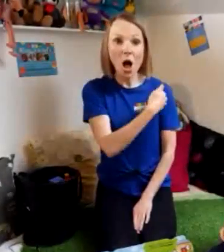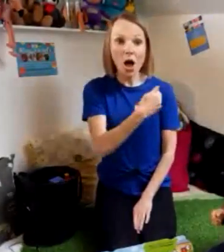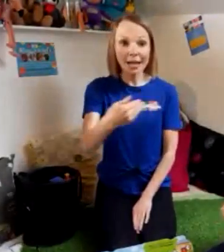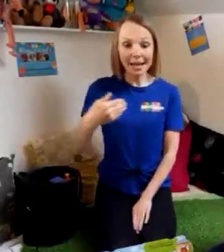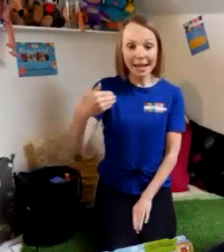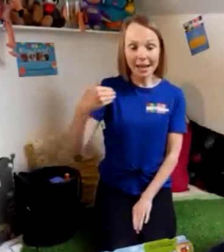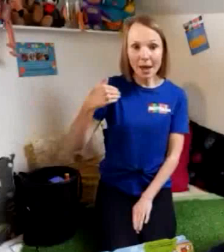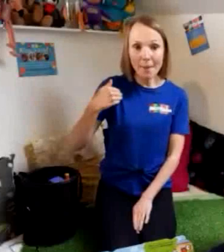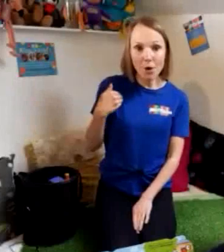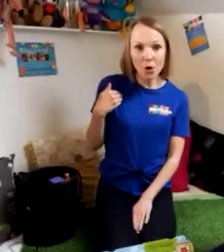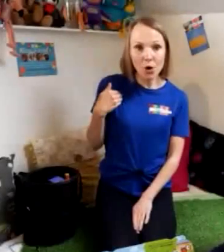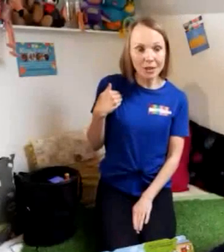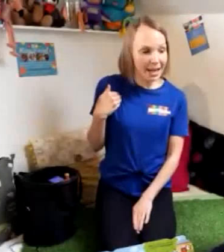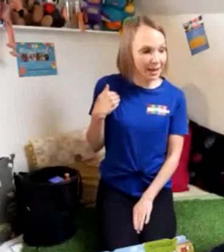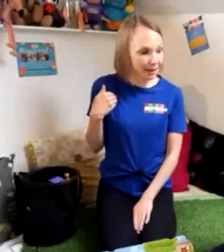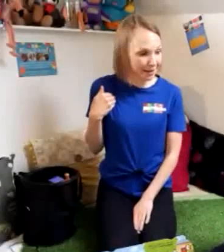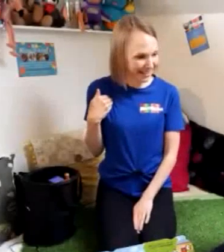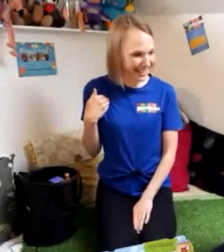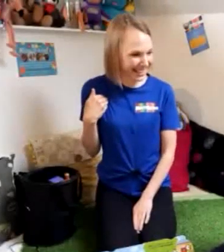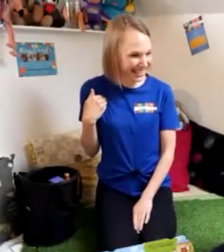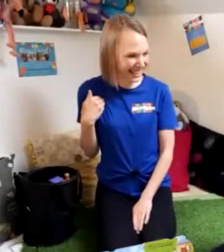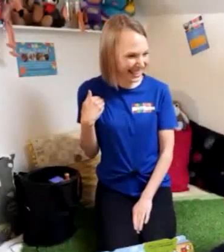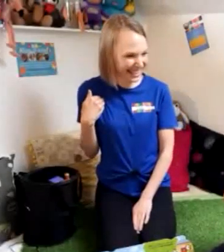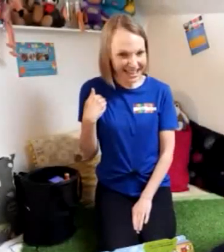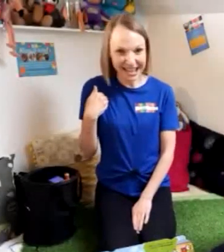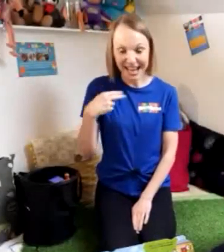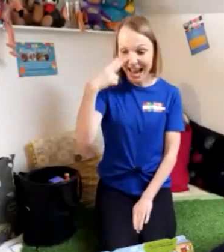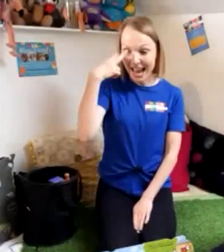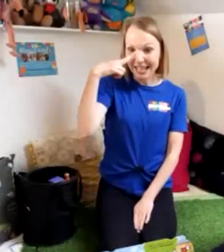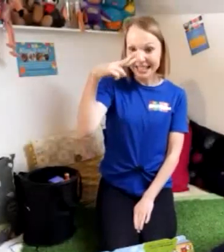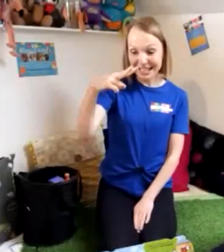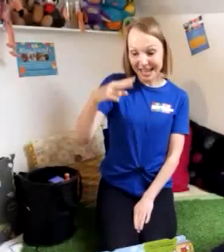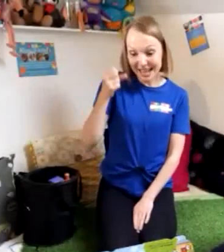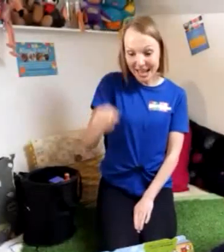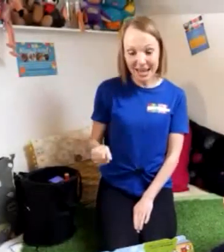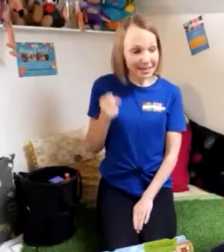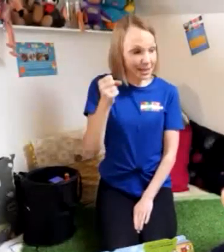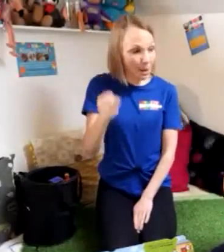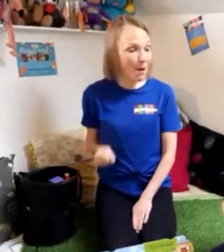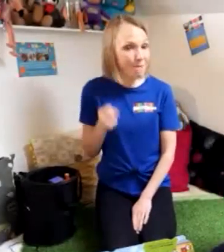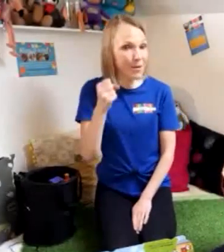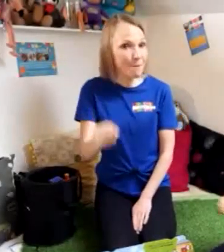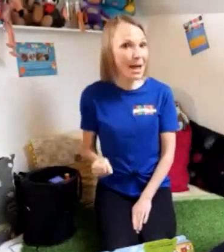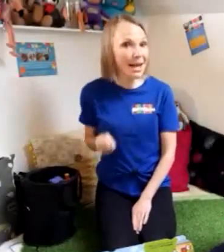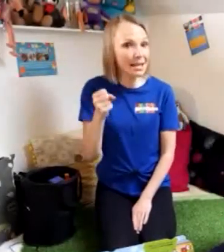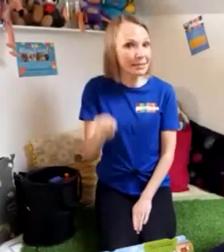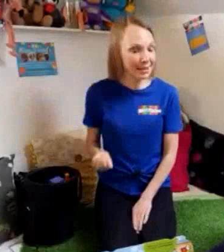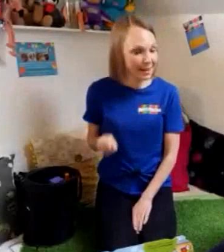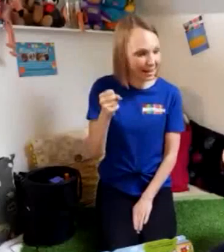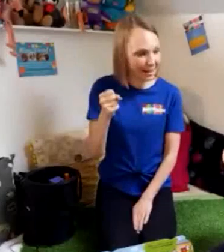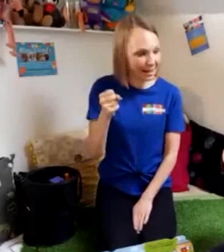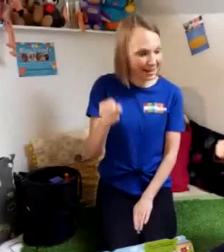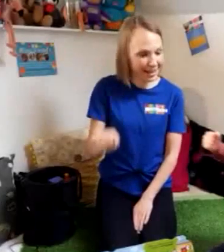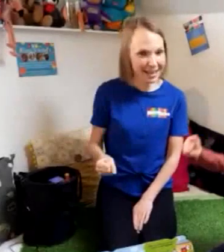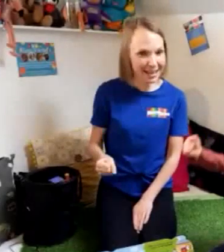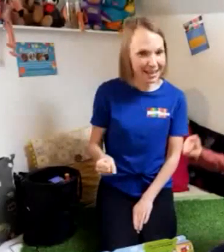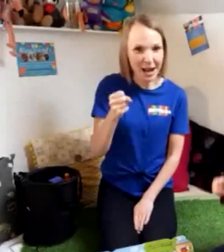Early in the morning. Early in the morning. See the little puffer bellies. See the little puffer